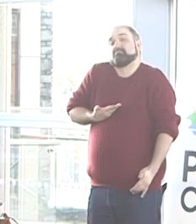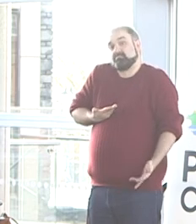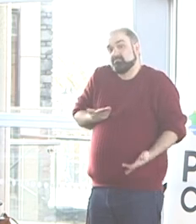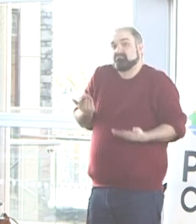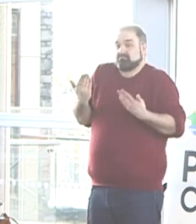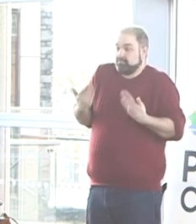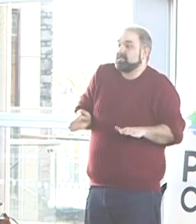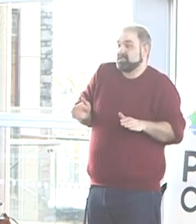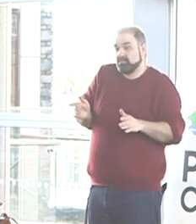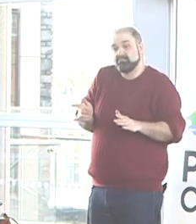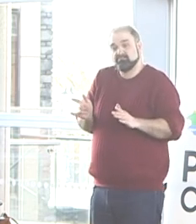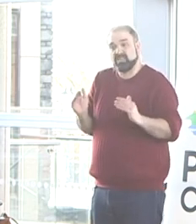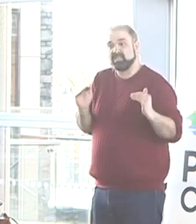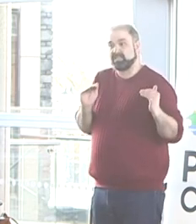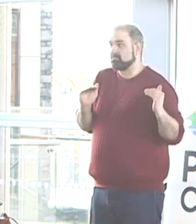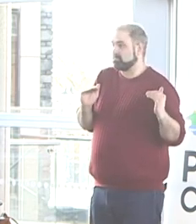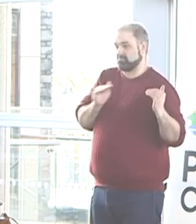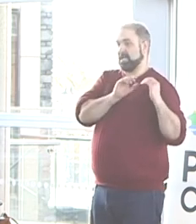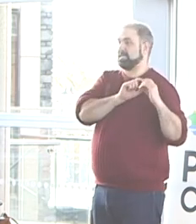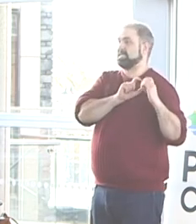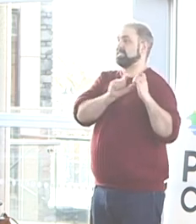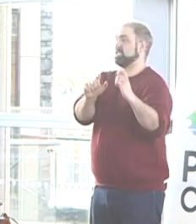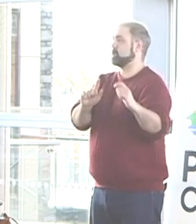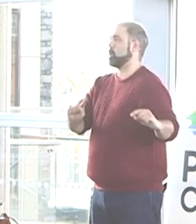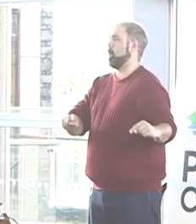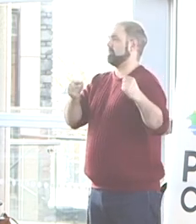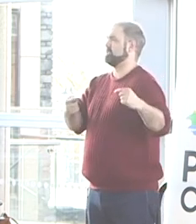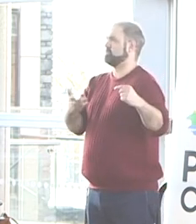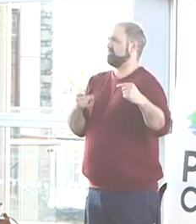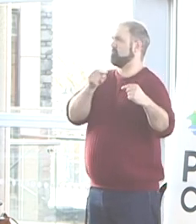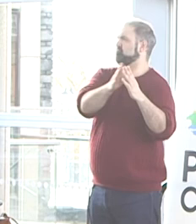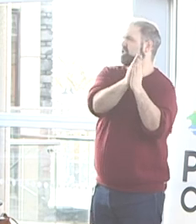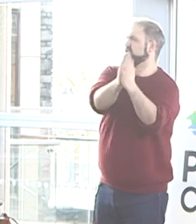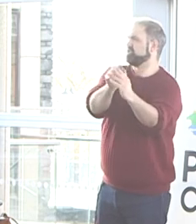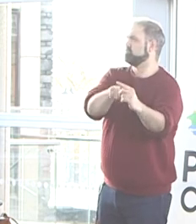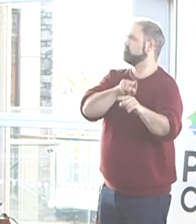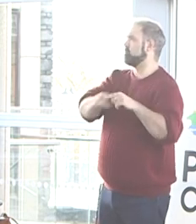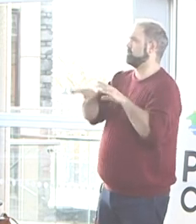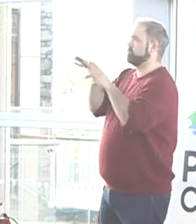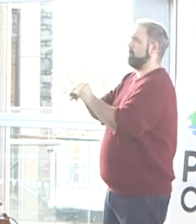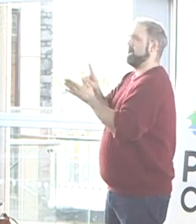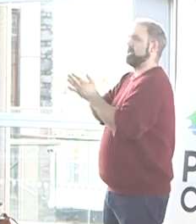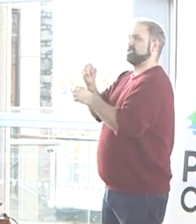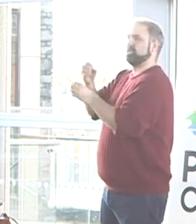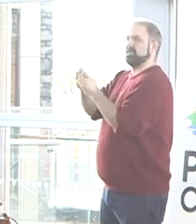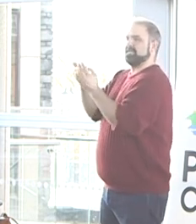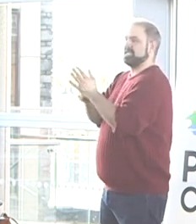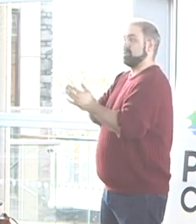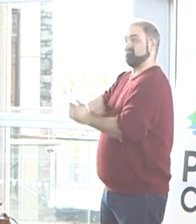there has been a consistent opposition from established religion stopping LGBT rights. And I'm